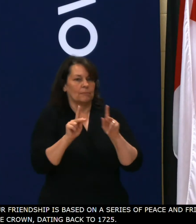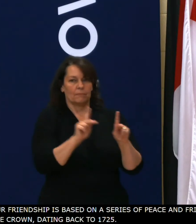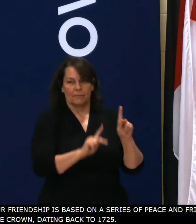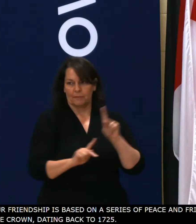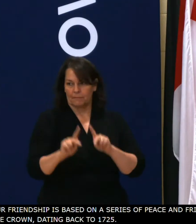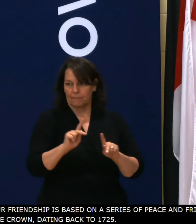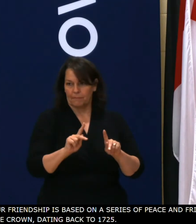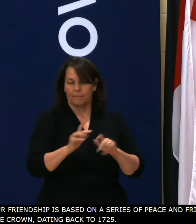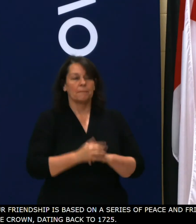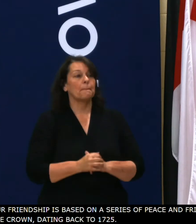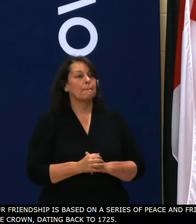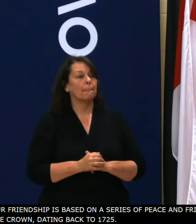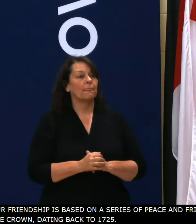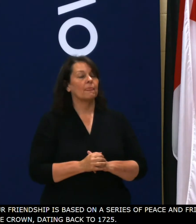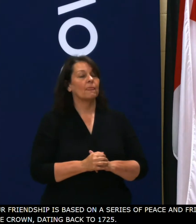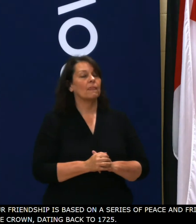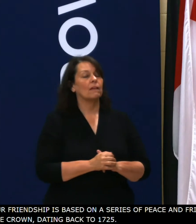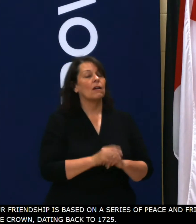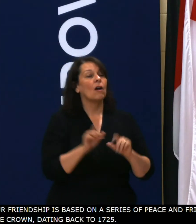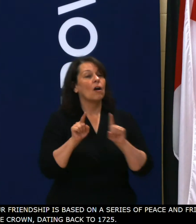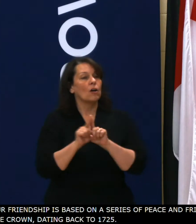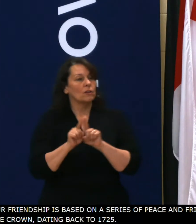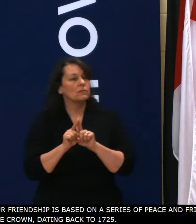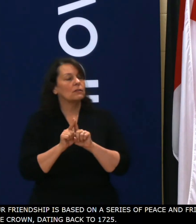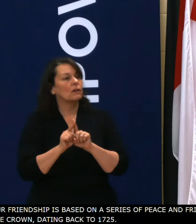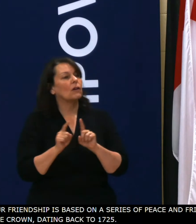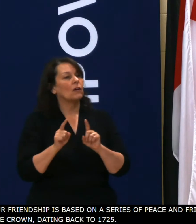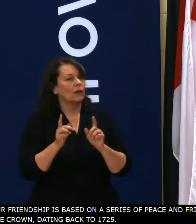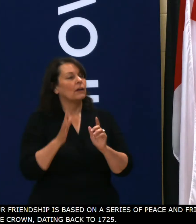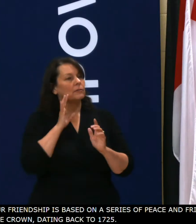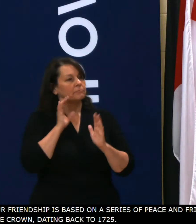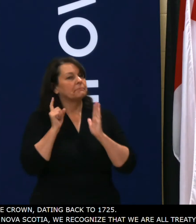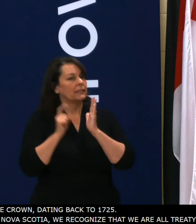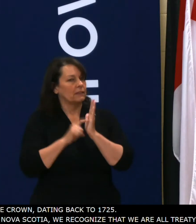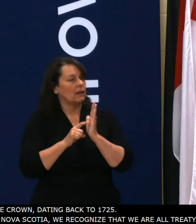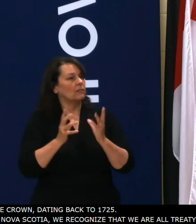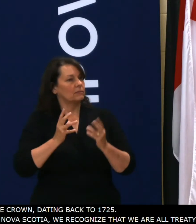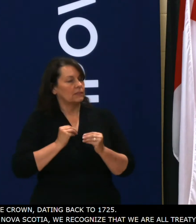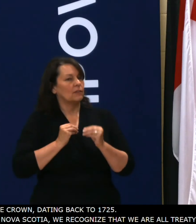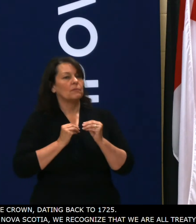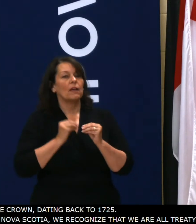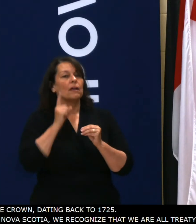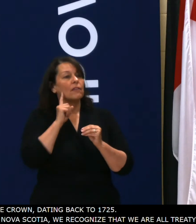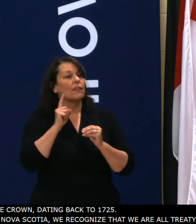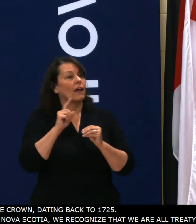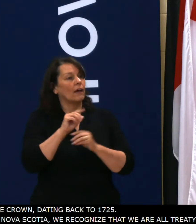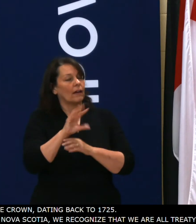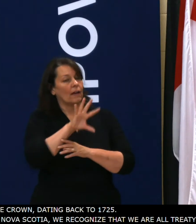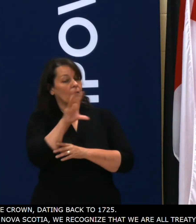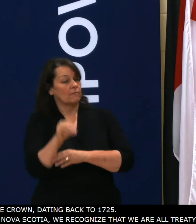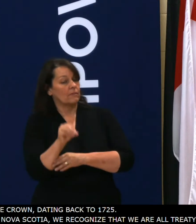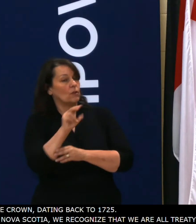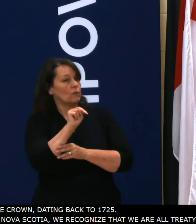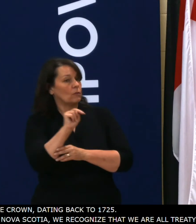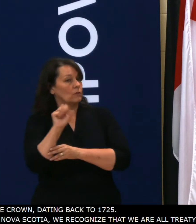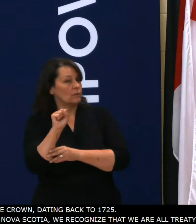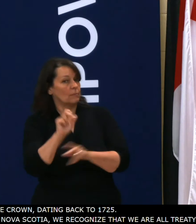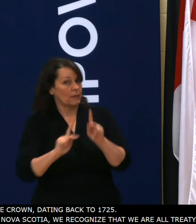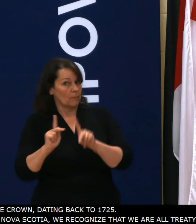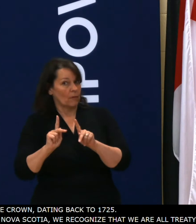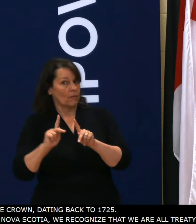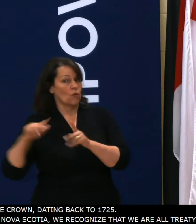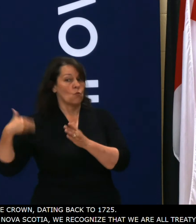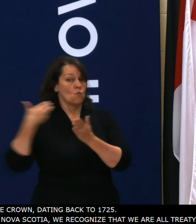We also acknowledge the African Nova Scotians who arrived here 400 years ago, and from that time on, they have contributed to